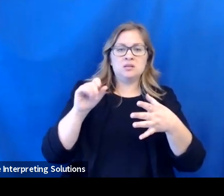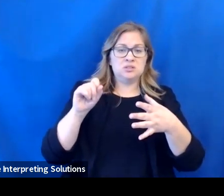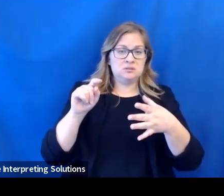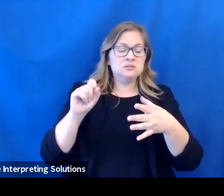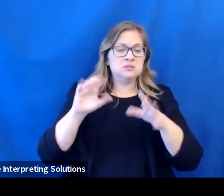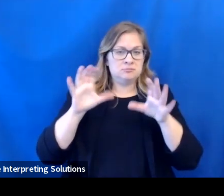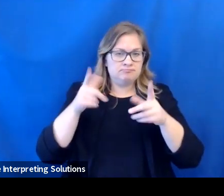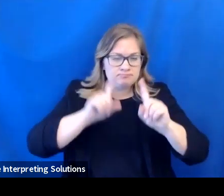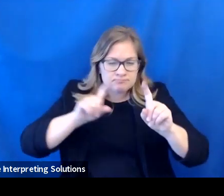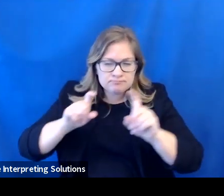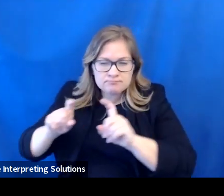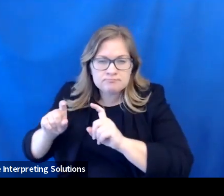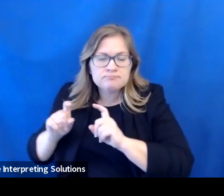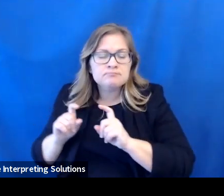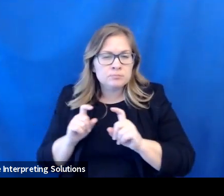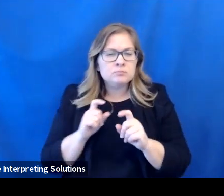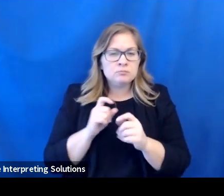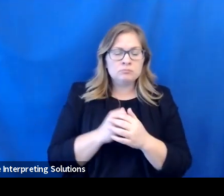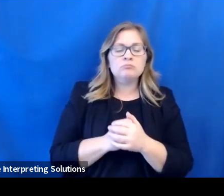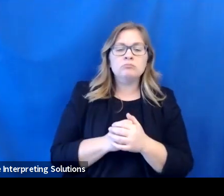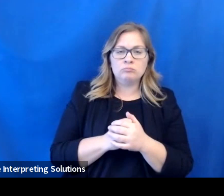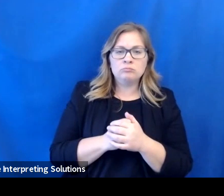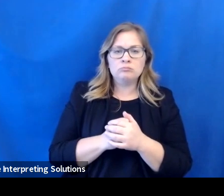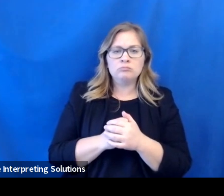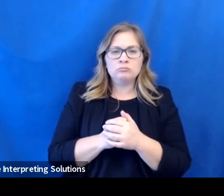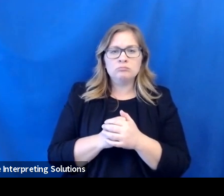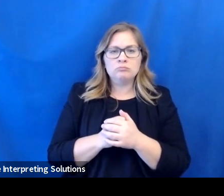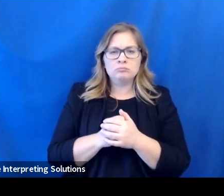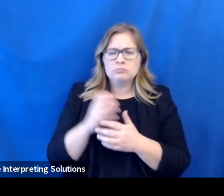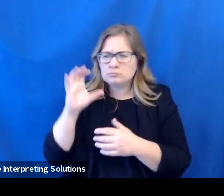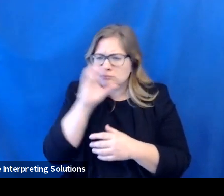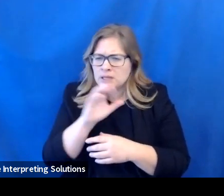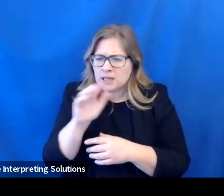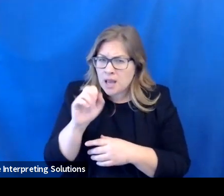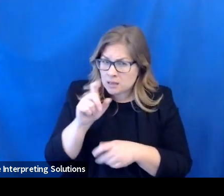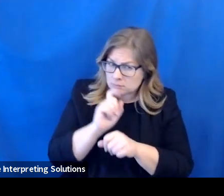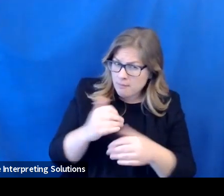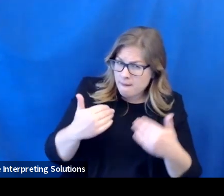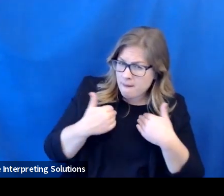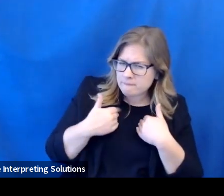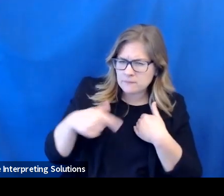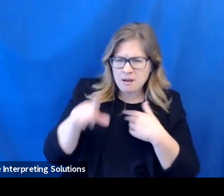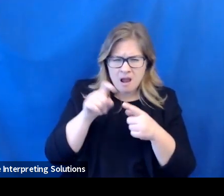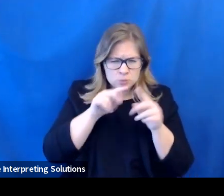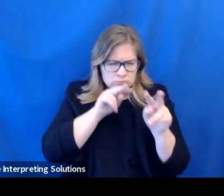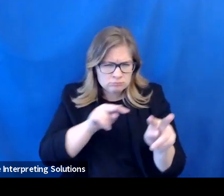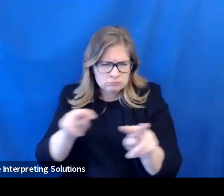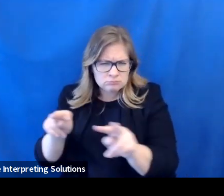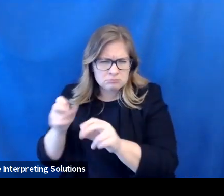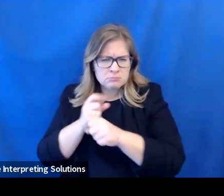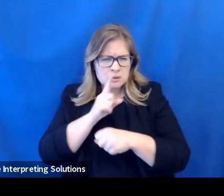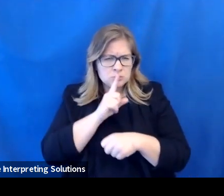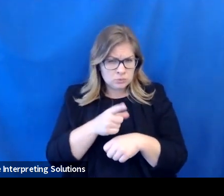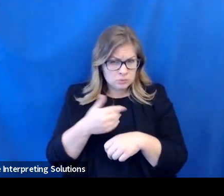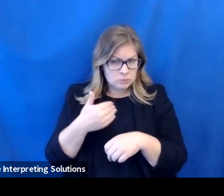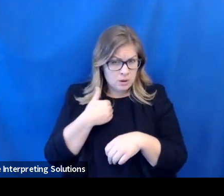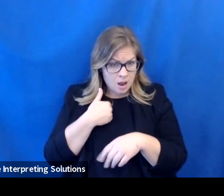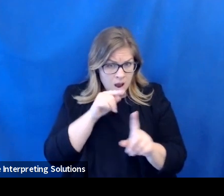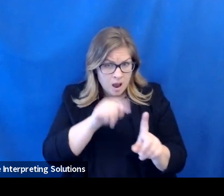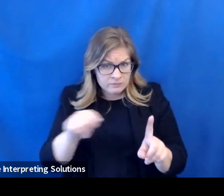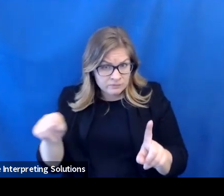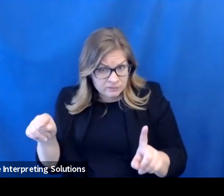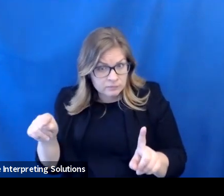have a way to look at some of the cases that are identified but are not tested. So we will be looking at that,